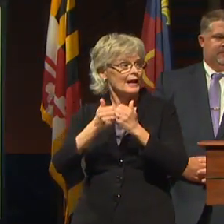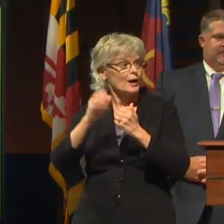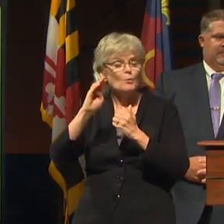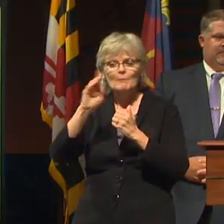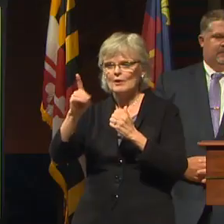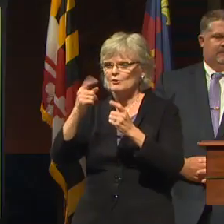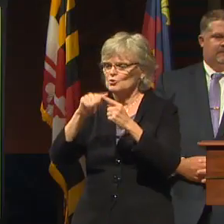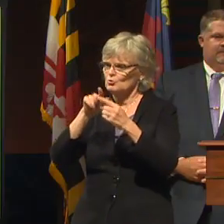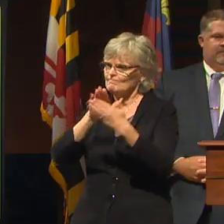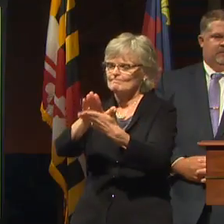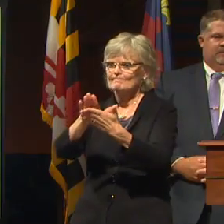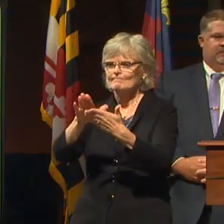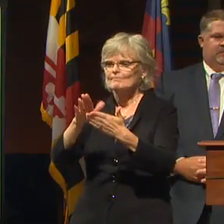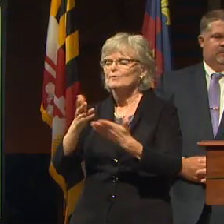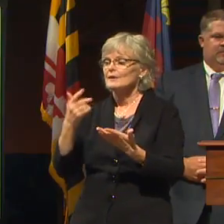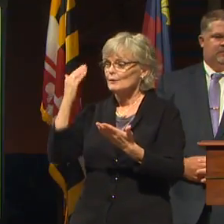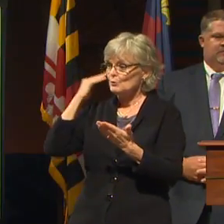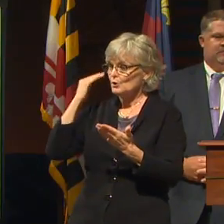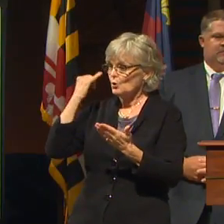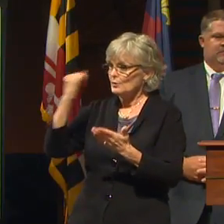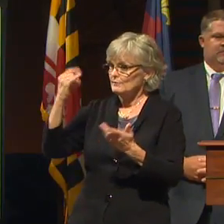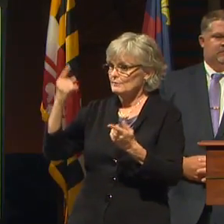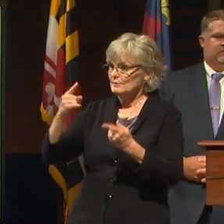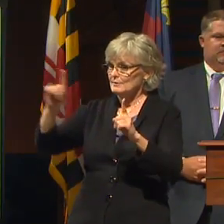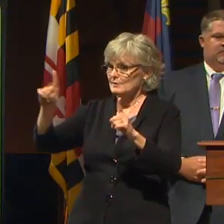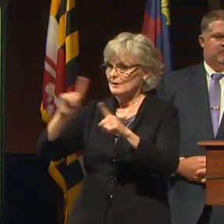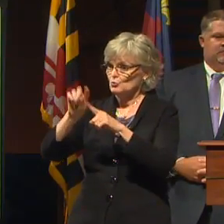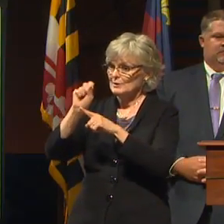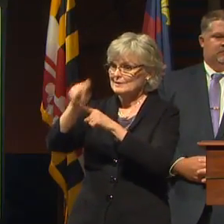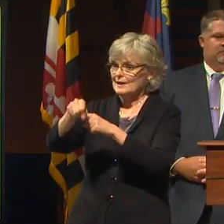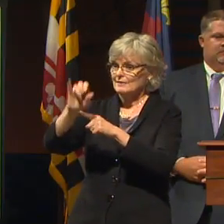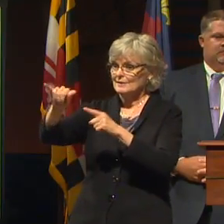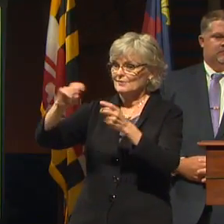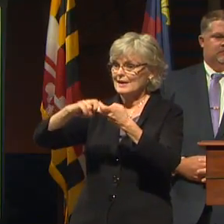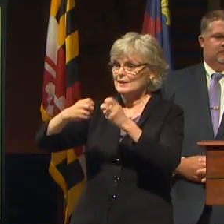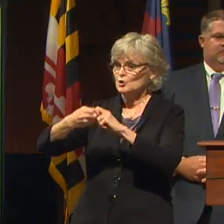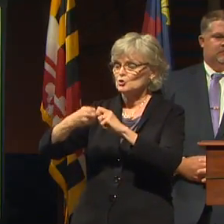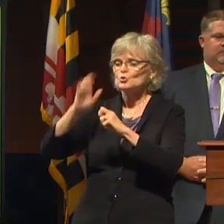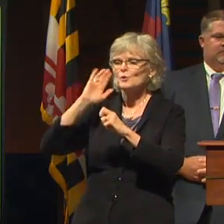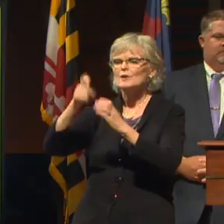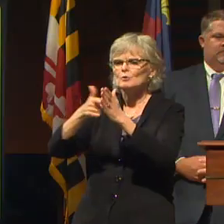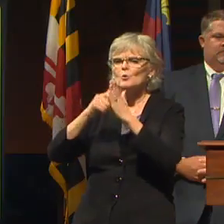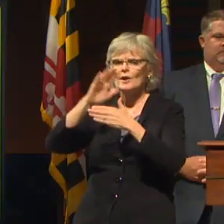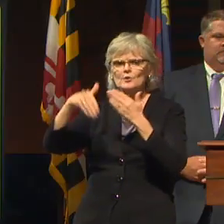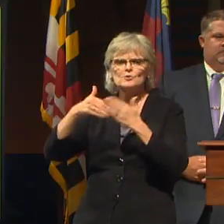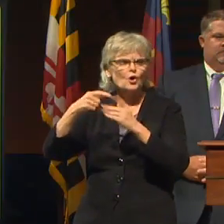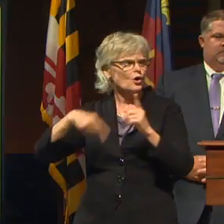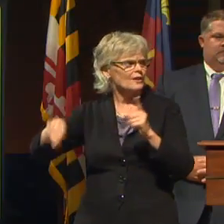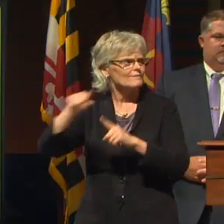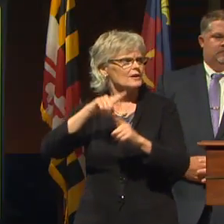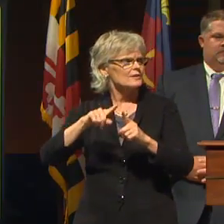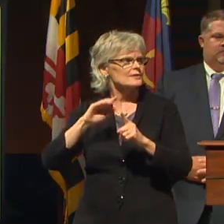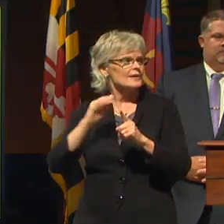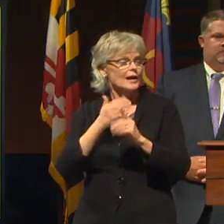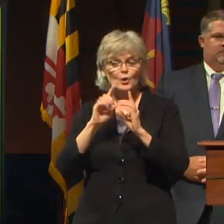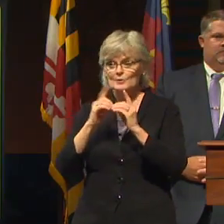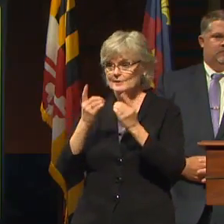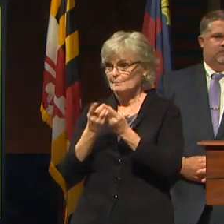head on. We know that if we're going to be successful in tackling this issue, it's going to take all of us. Our department, which